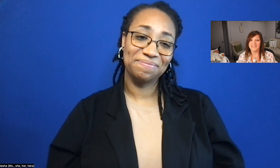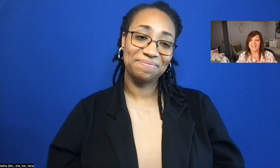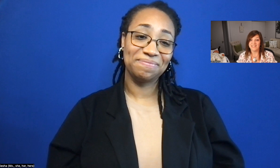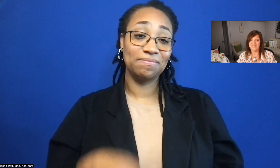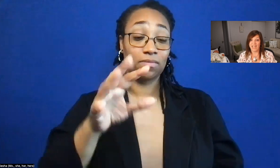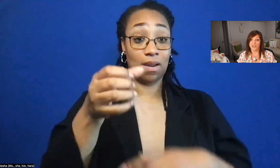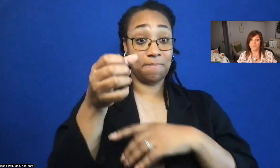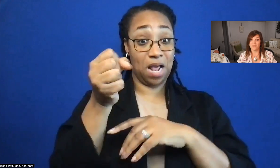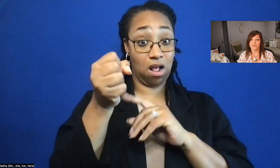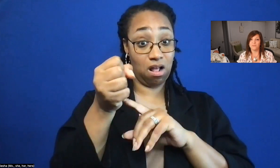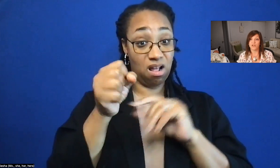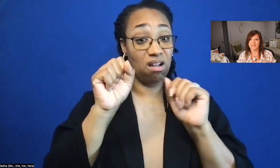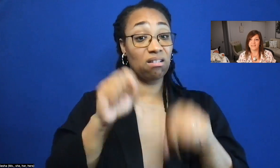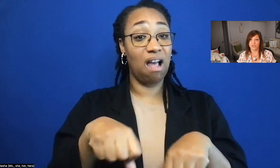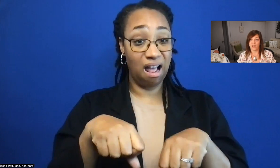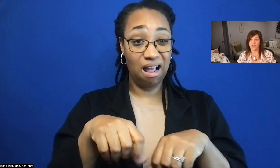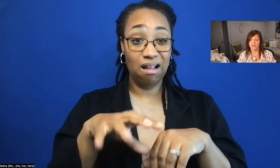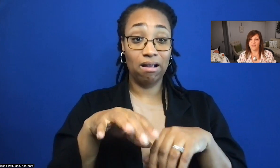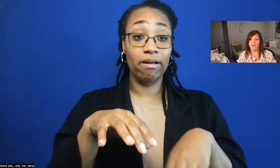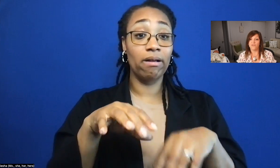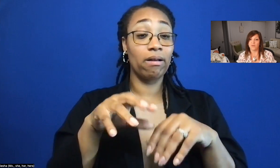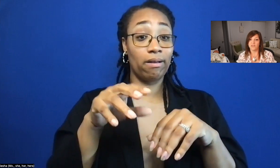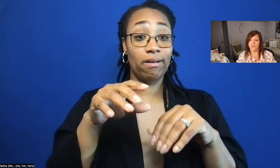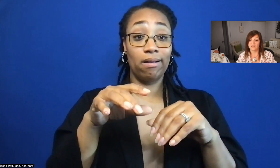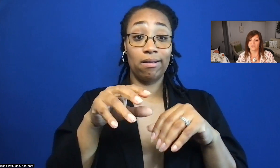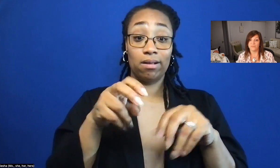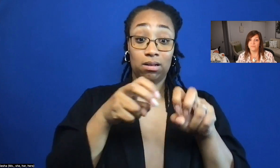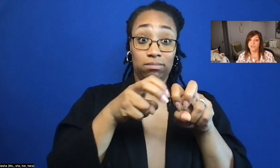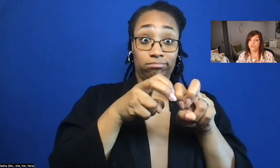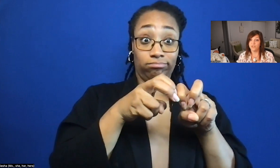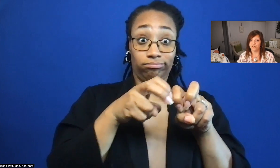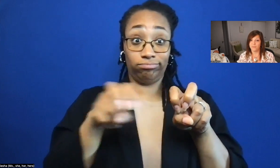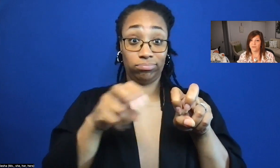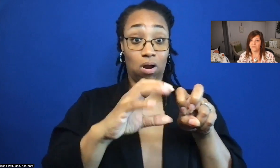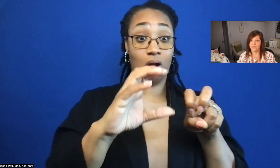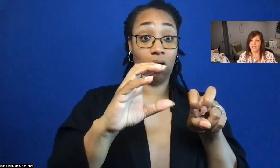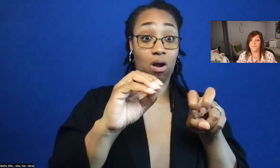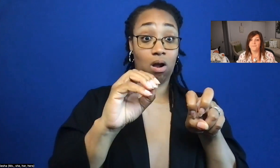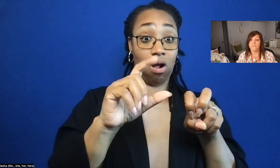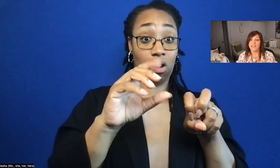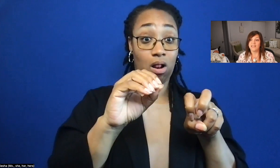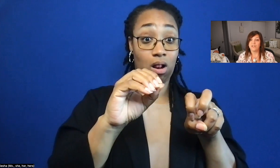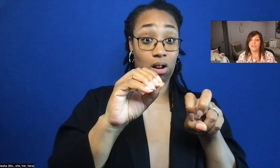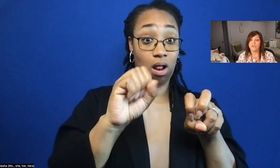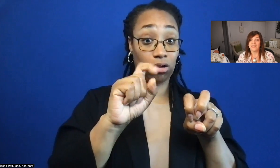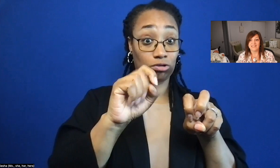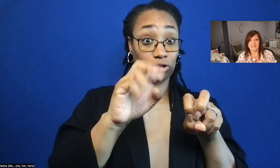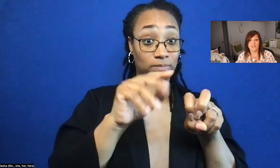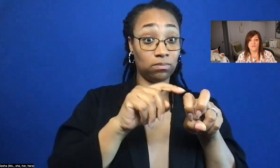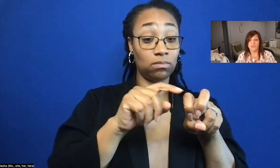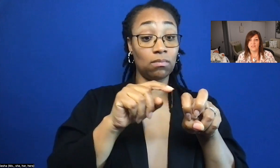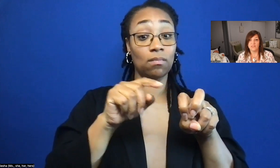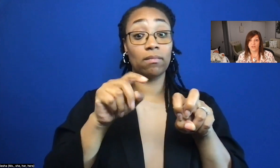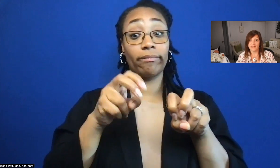Things that can delay your milk from transitioning from colostrum to mature milk can include